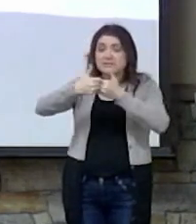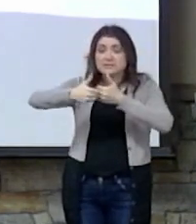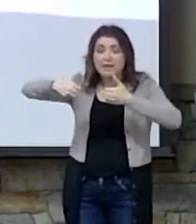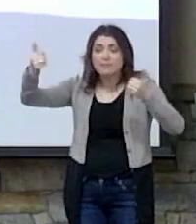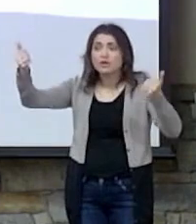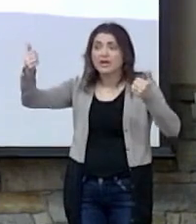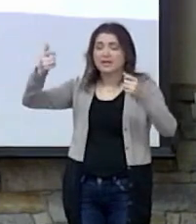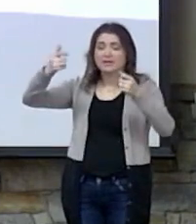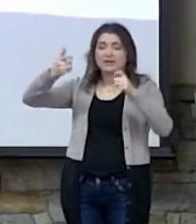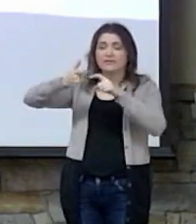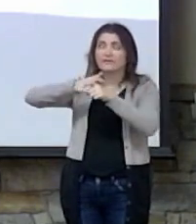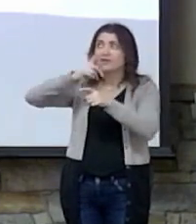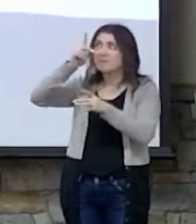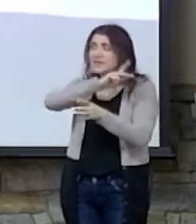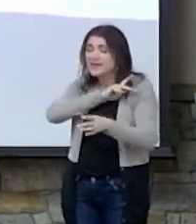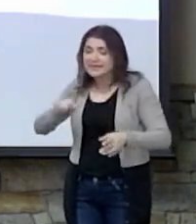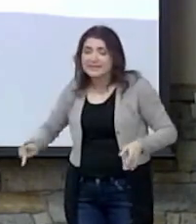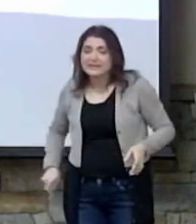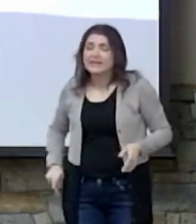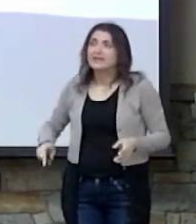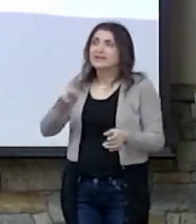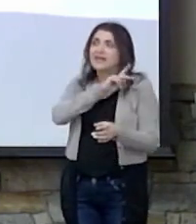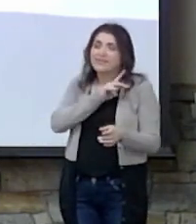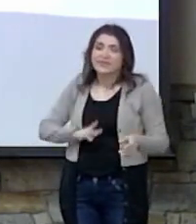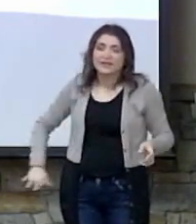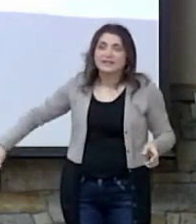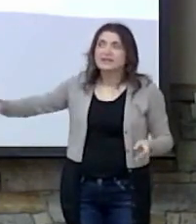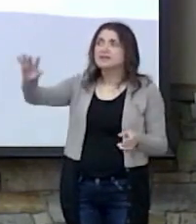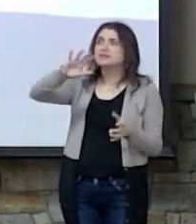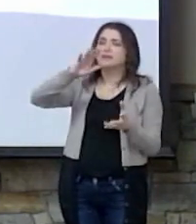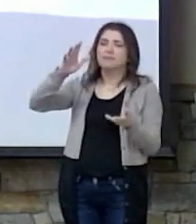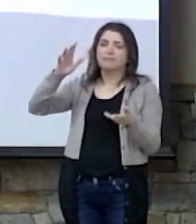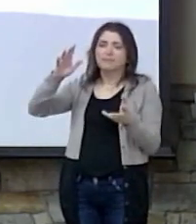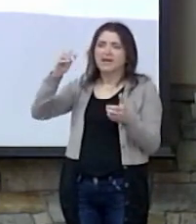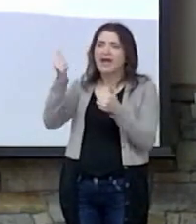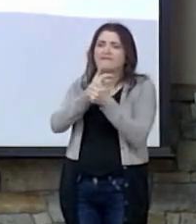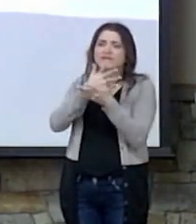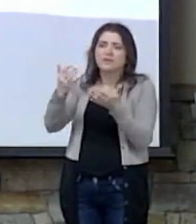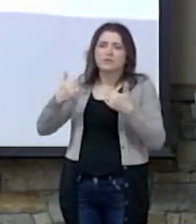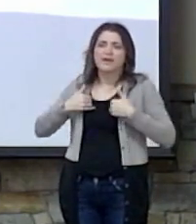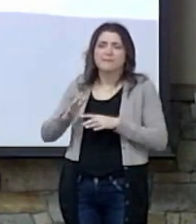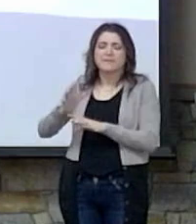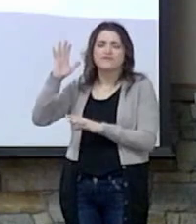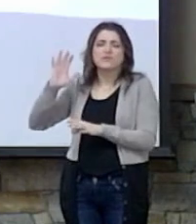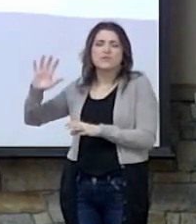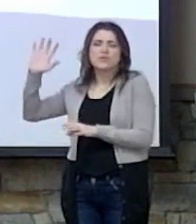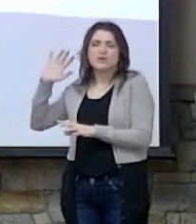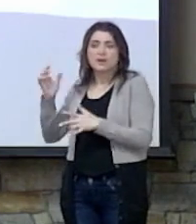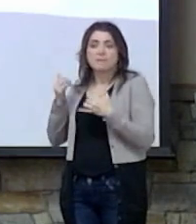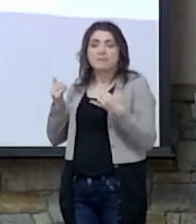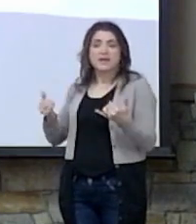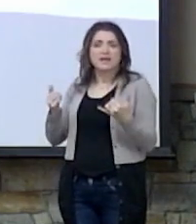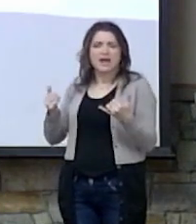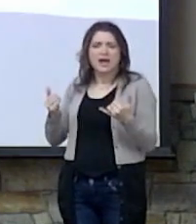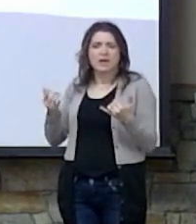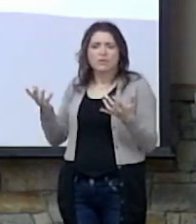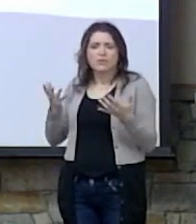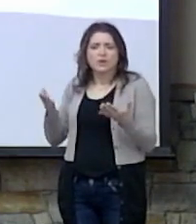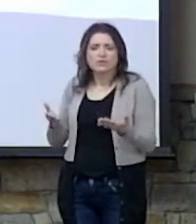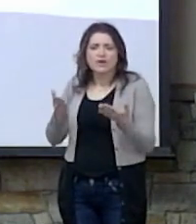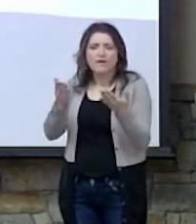and the kingdom and everything it has to offer. But yet, what are we offered? We're offered a seat back at the table, aren't